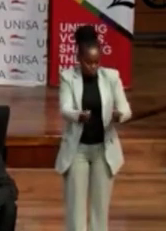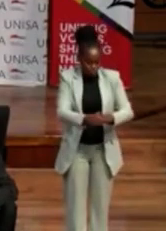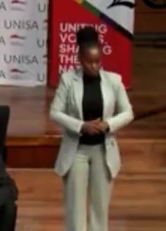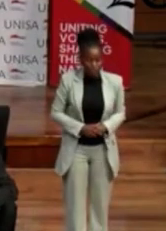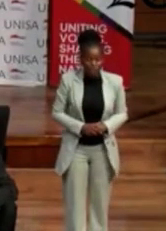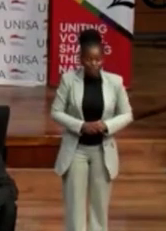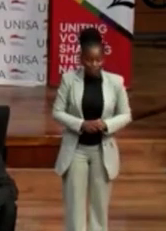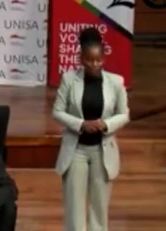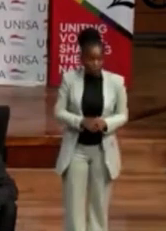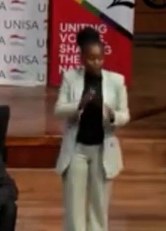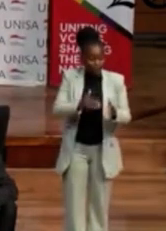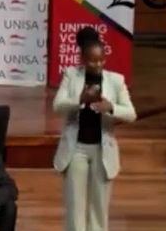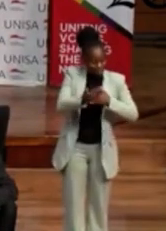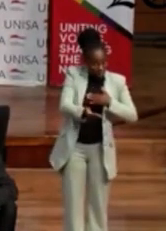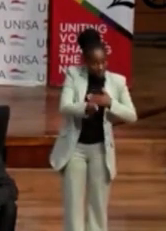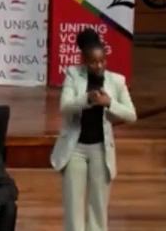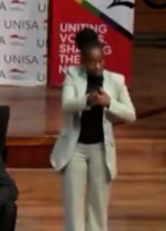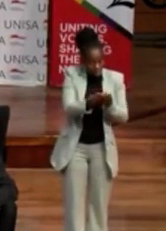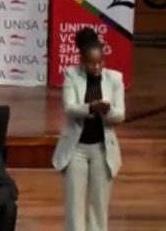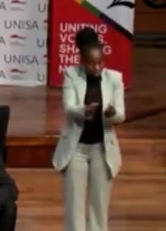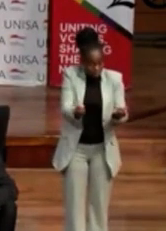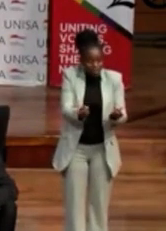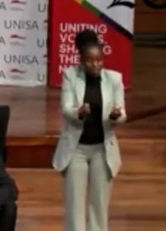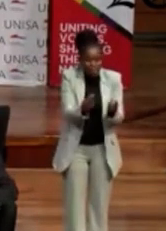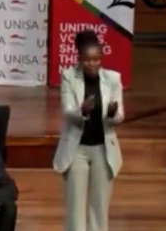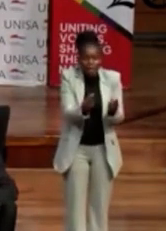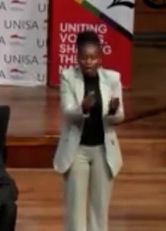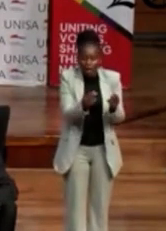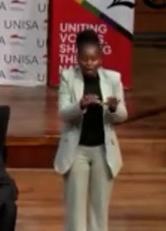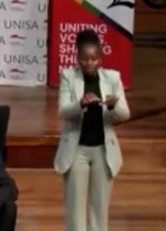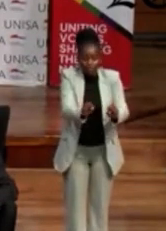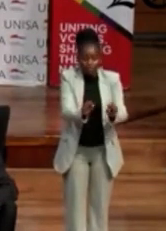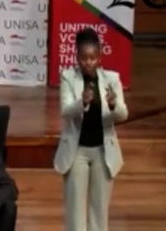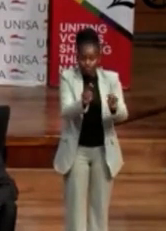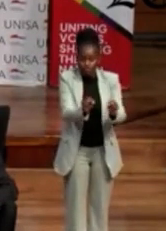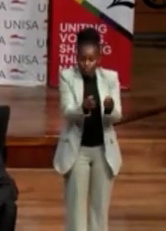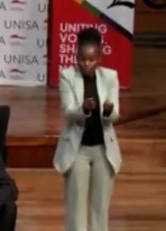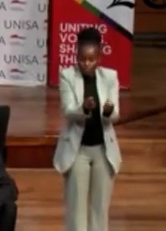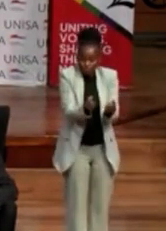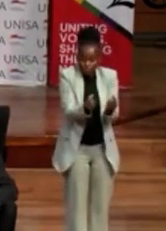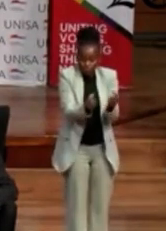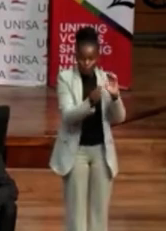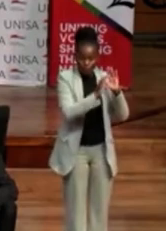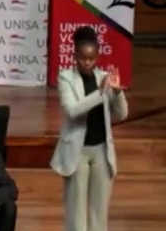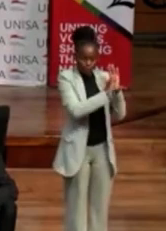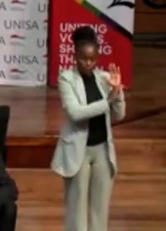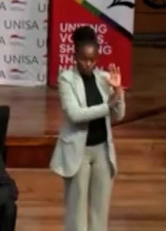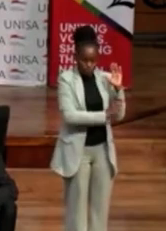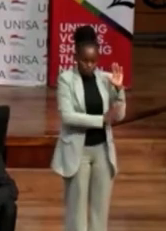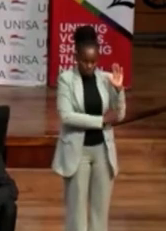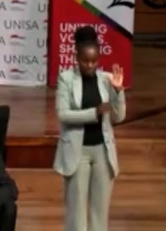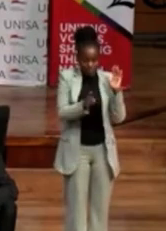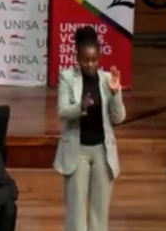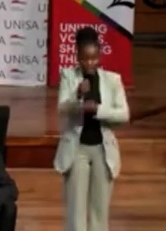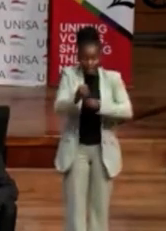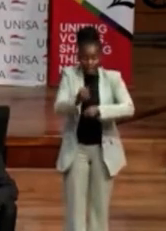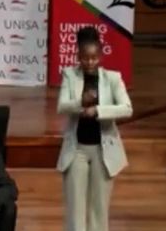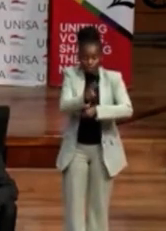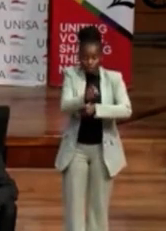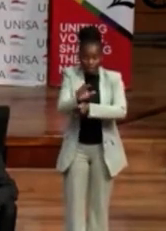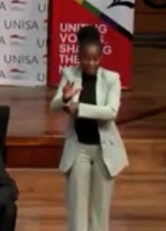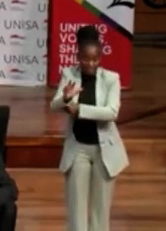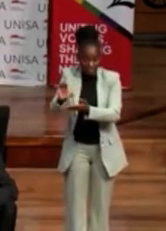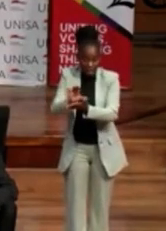the new constitution of Kenya being adopted after the 2008 elections. And since that